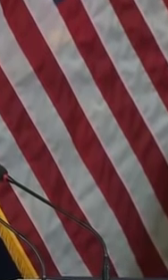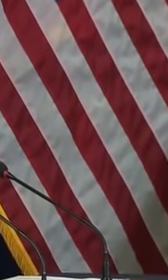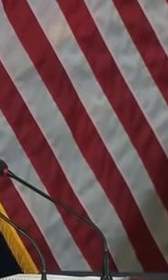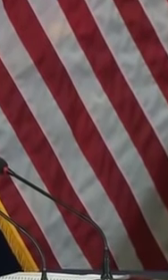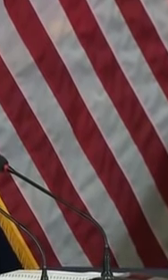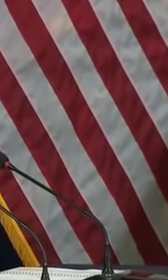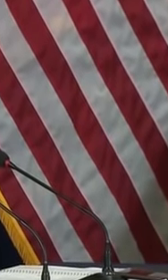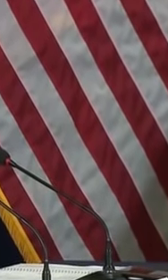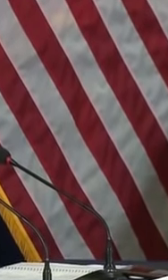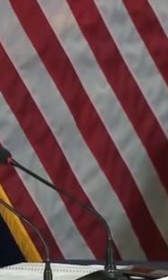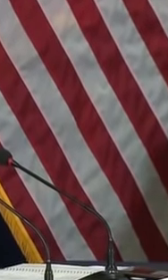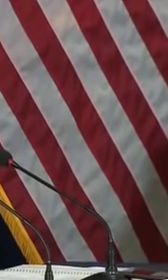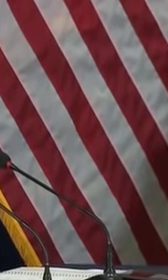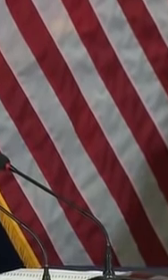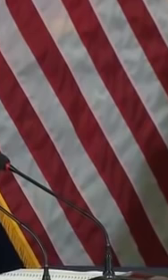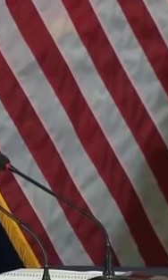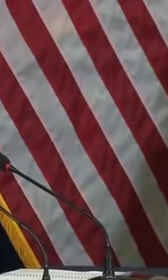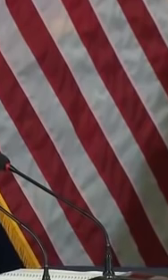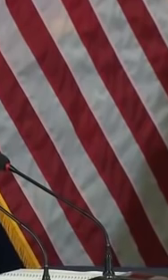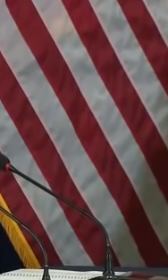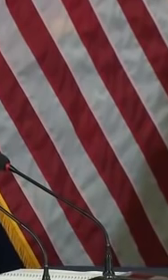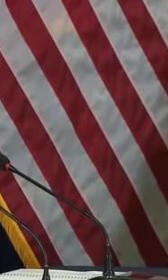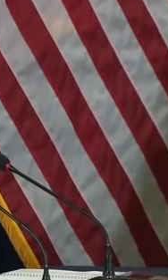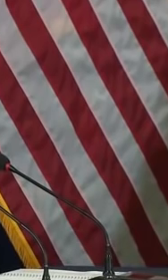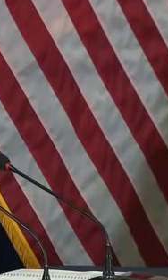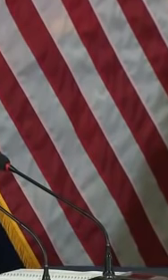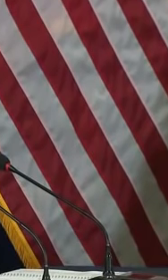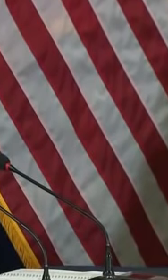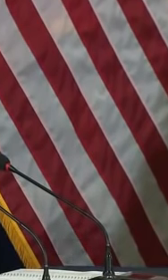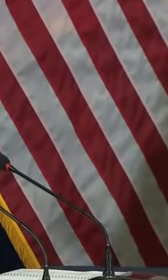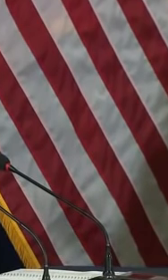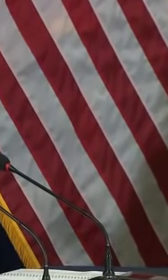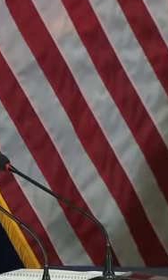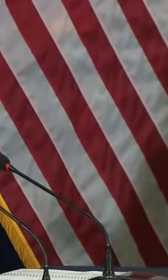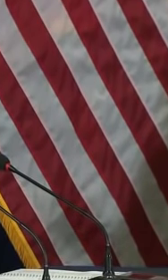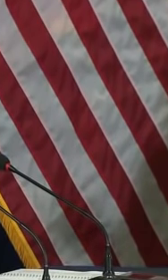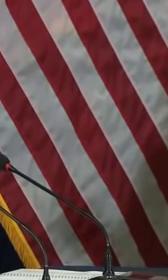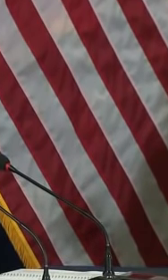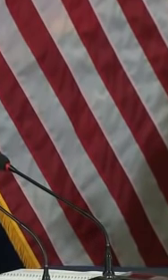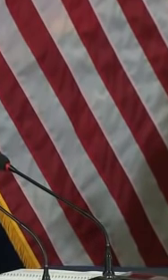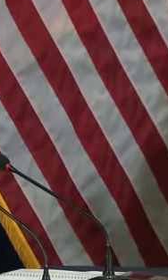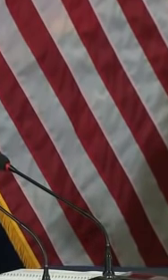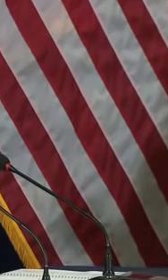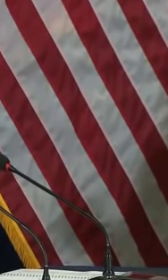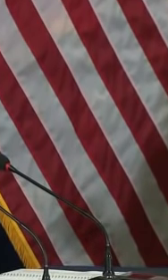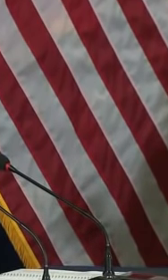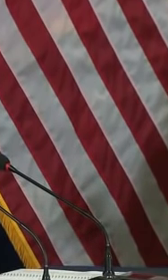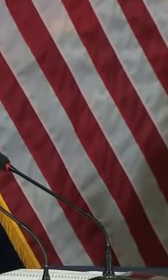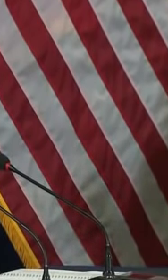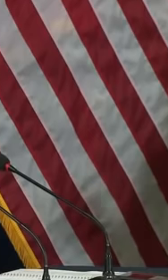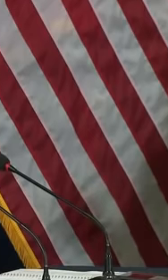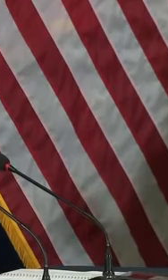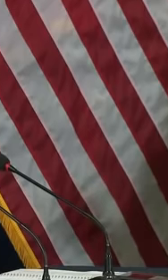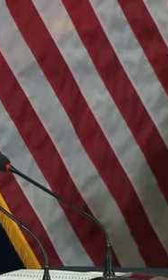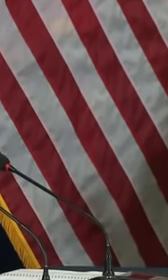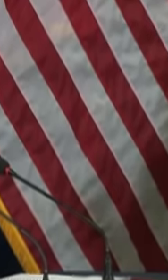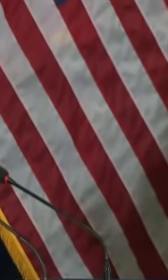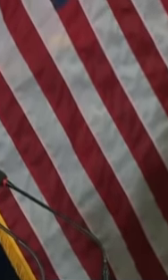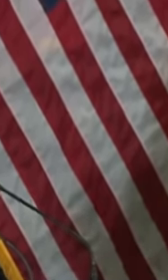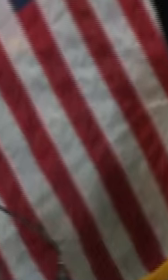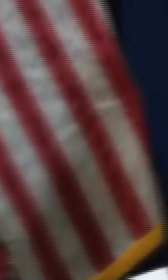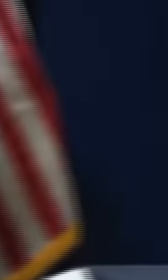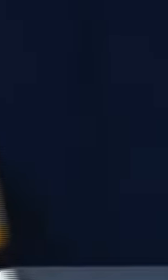that not enough people are still adhering to the recommendation? I'm going to be very brief just because I'm concerned that we've